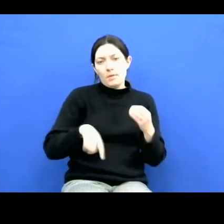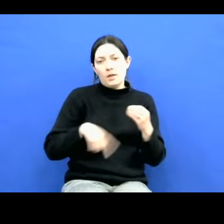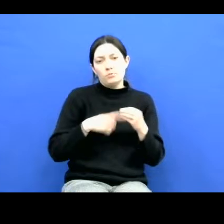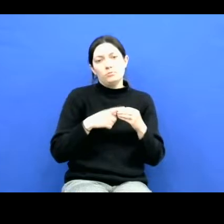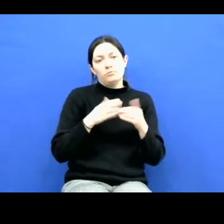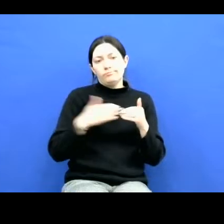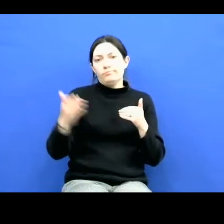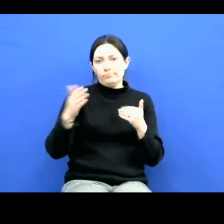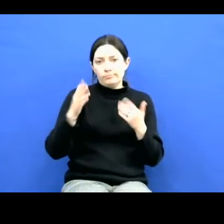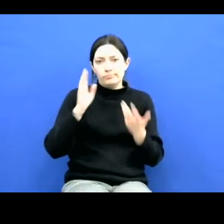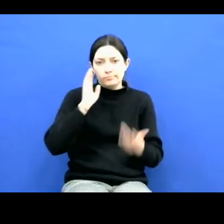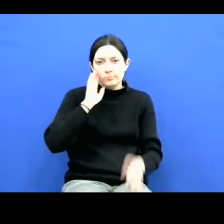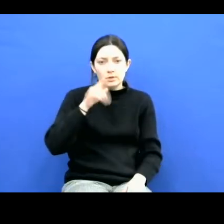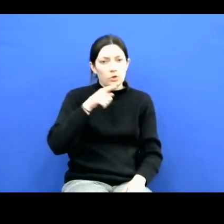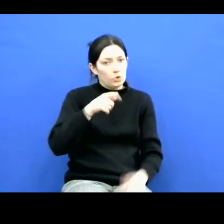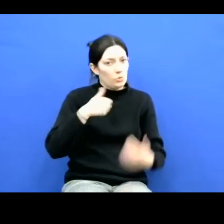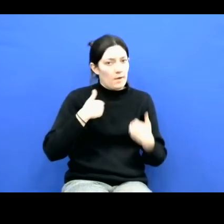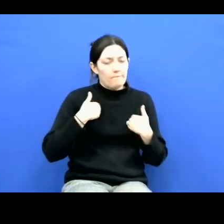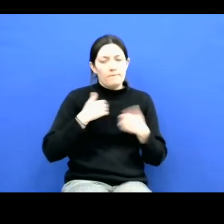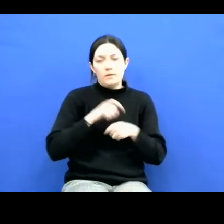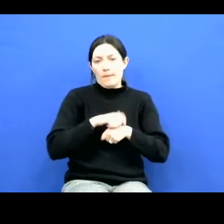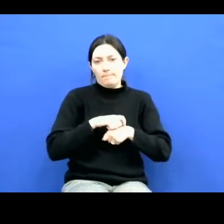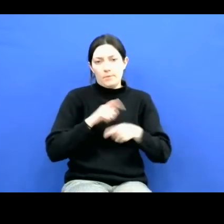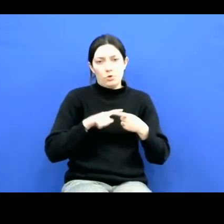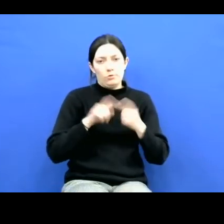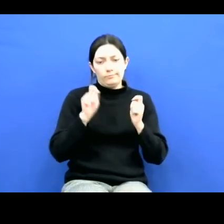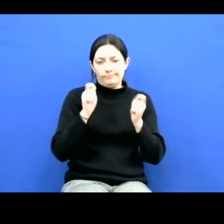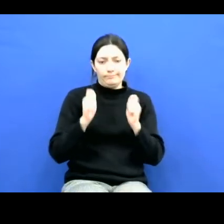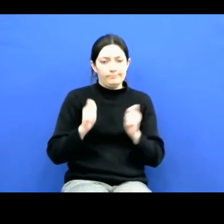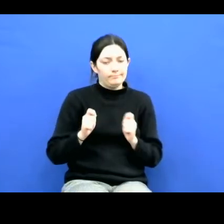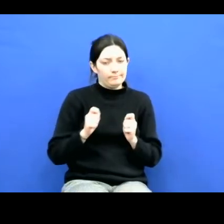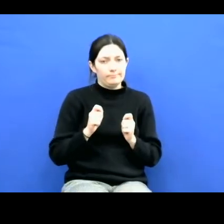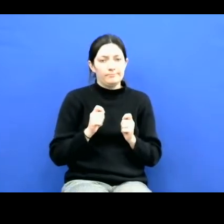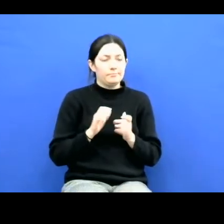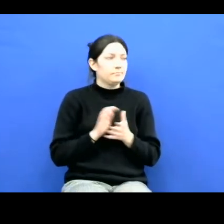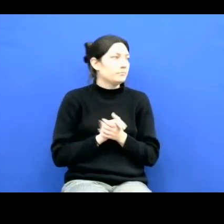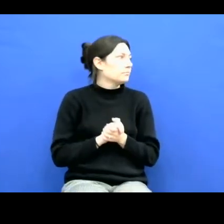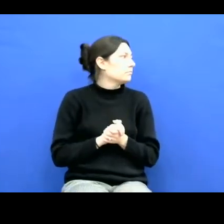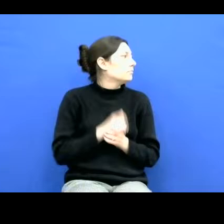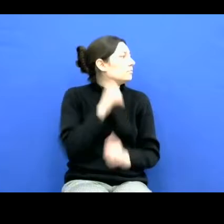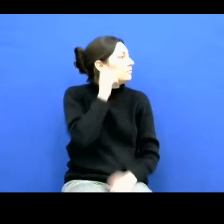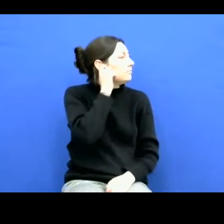we'll continue to work on this. You've got time. Our next